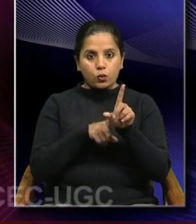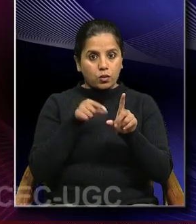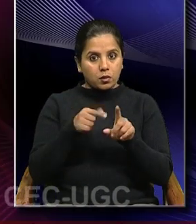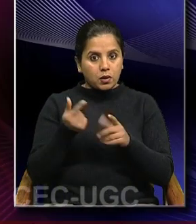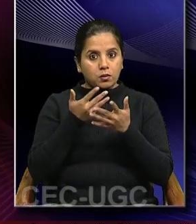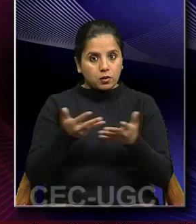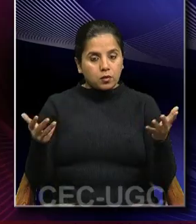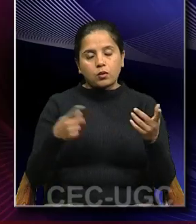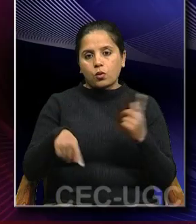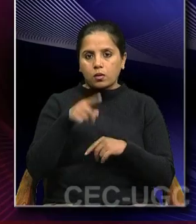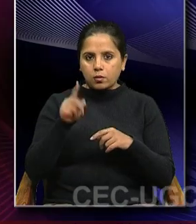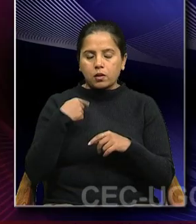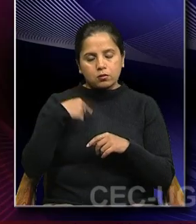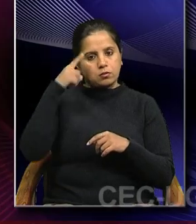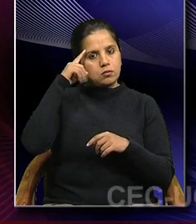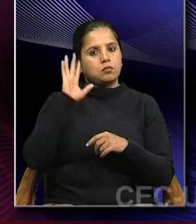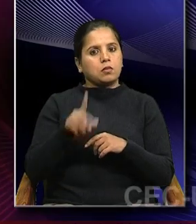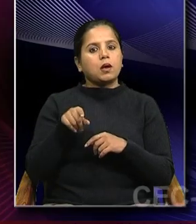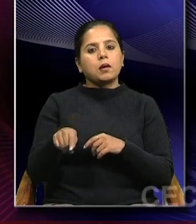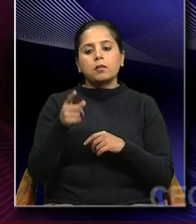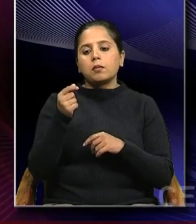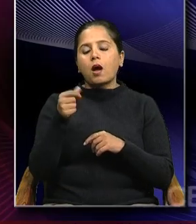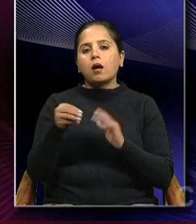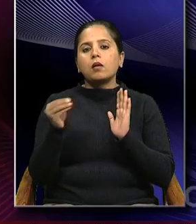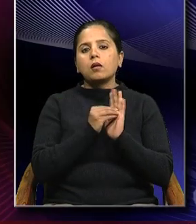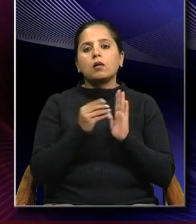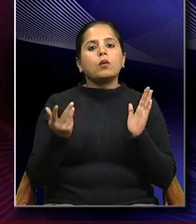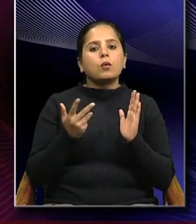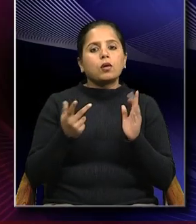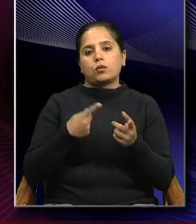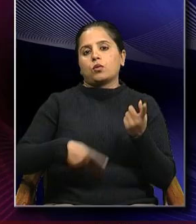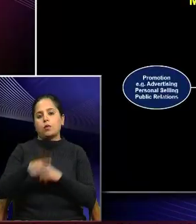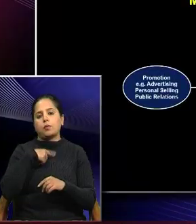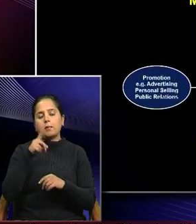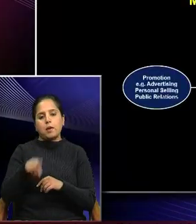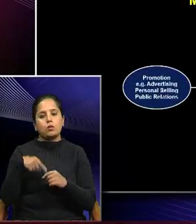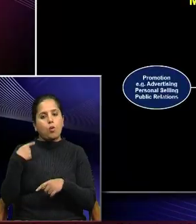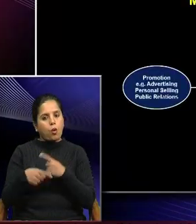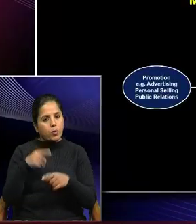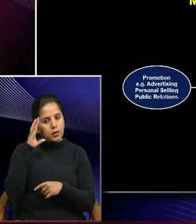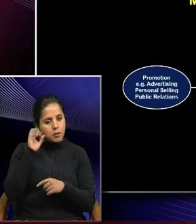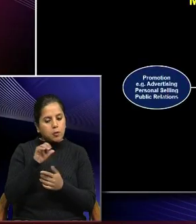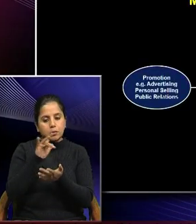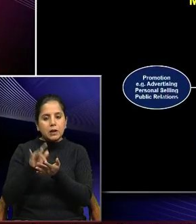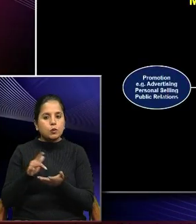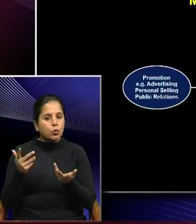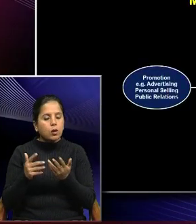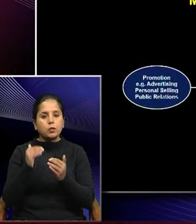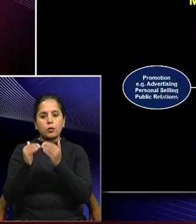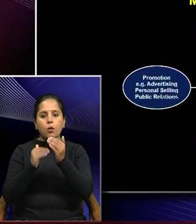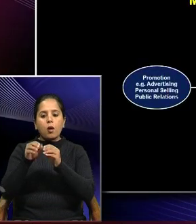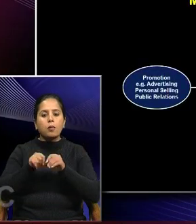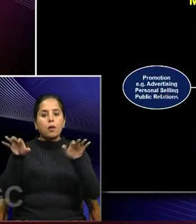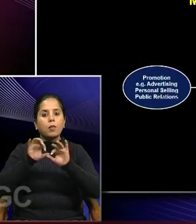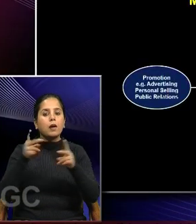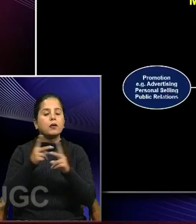product, we should always keep in mind the price of it, and we should also keep in mind the place and the promotional aspect of